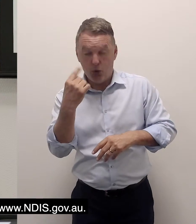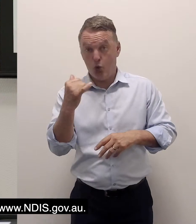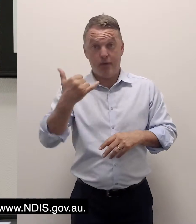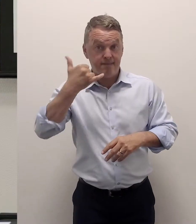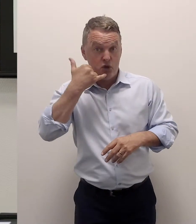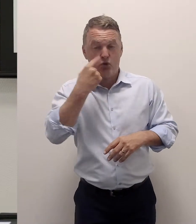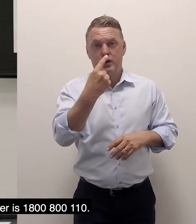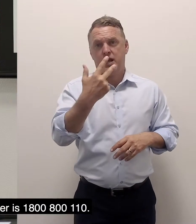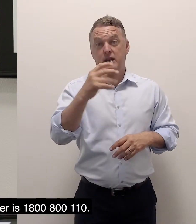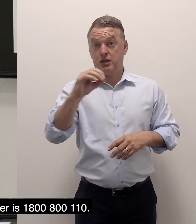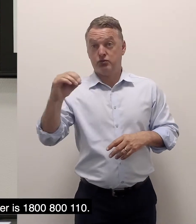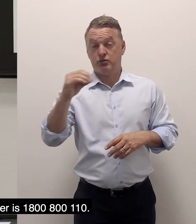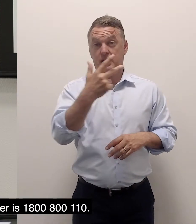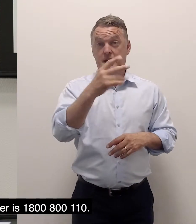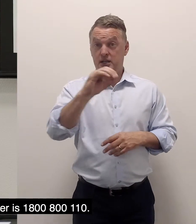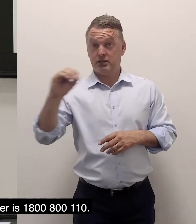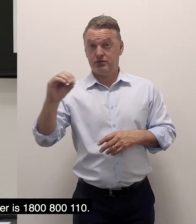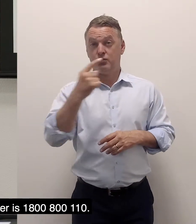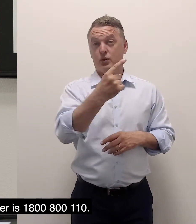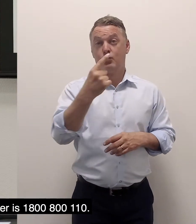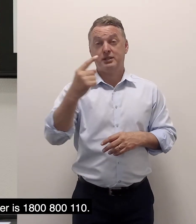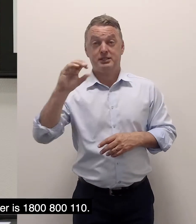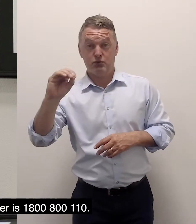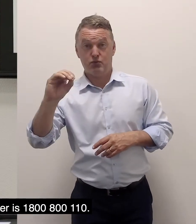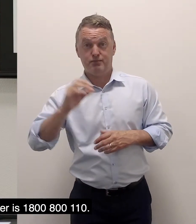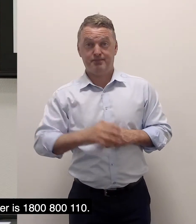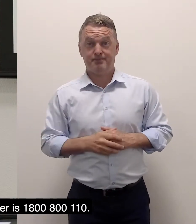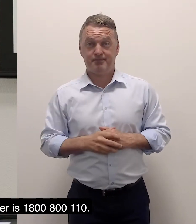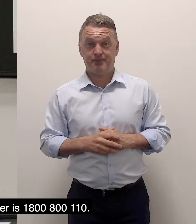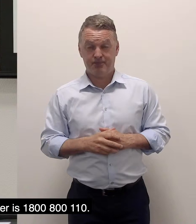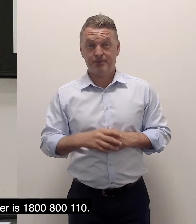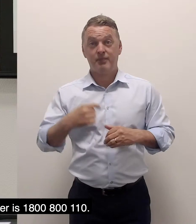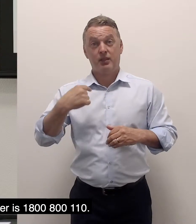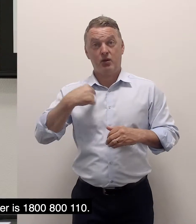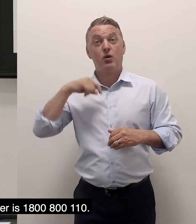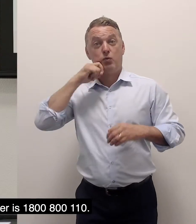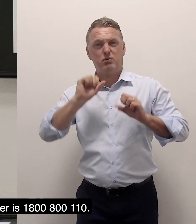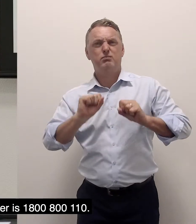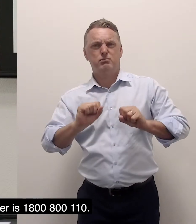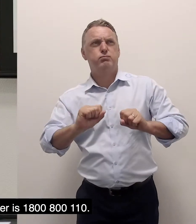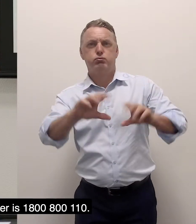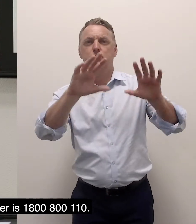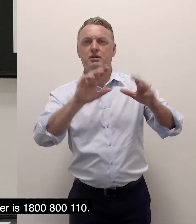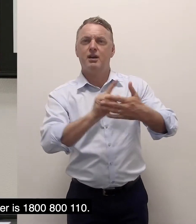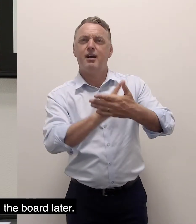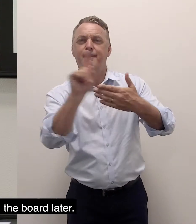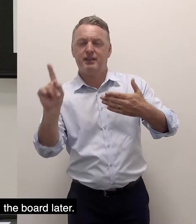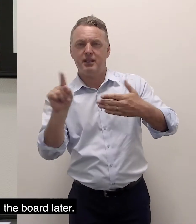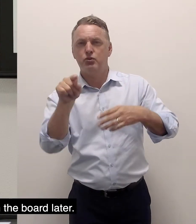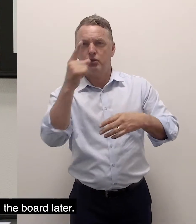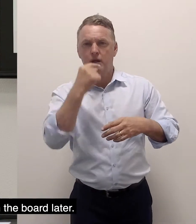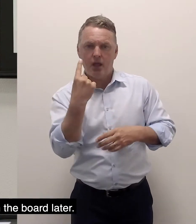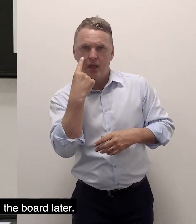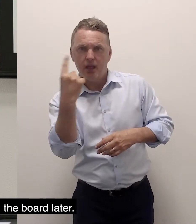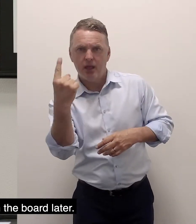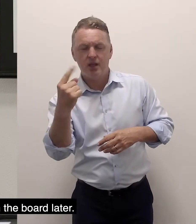www.ndis.gov.au. And their phone number is 1800 800 110. And we'll put